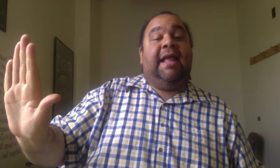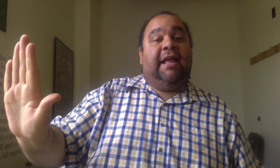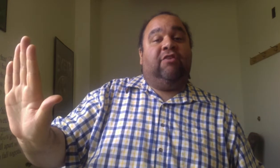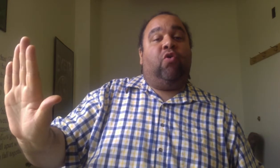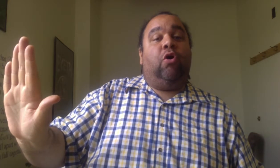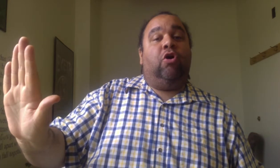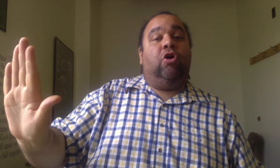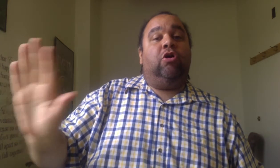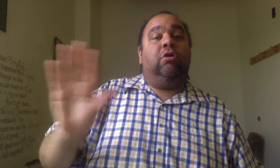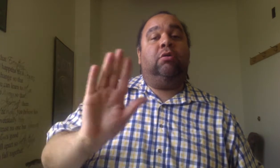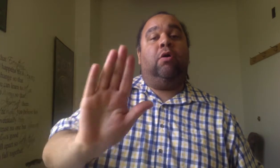his or her,